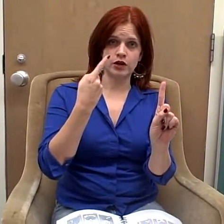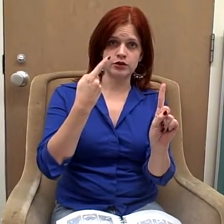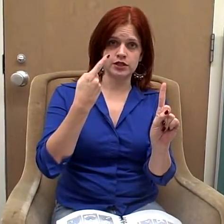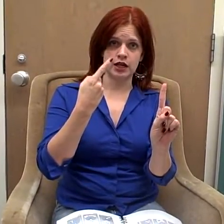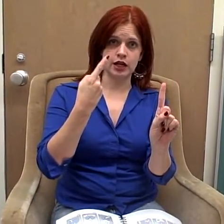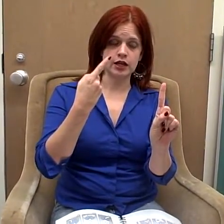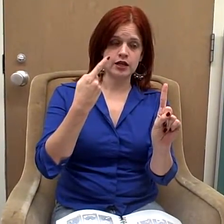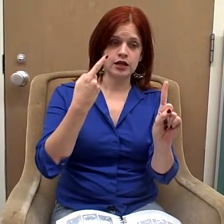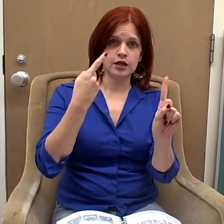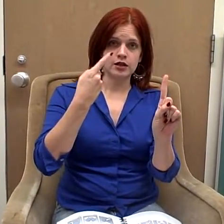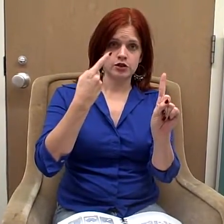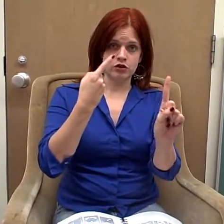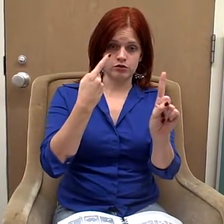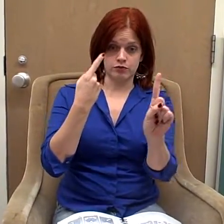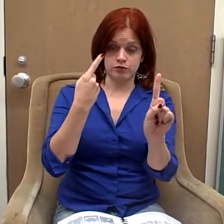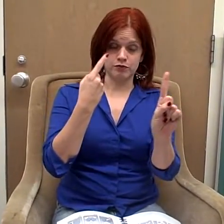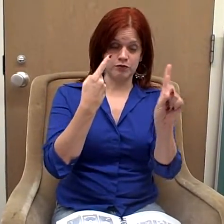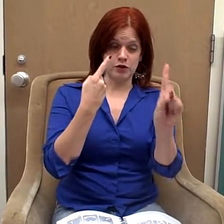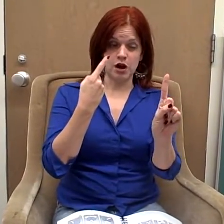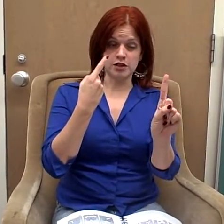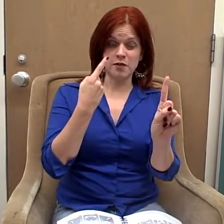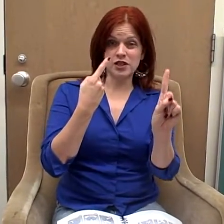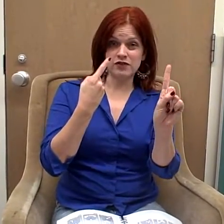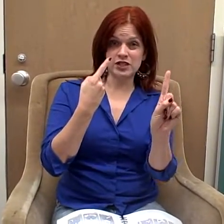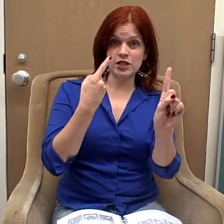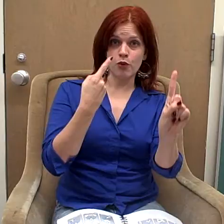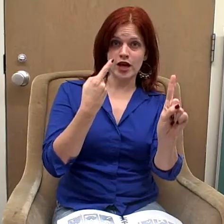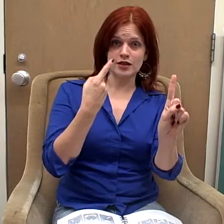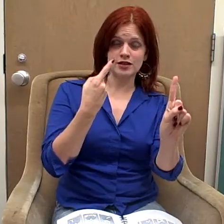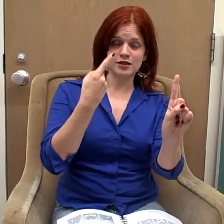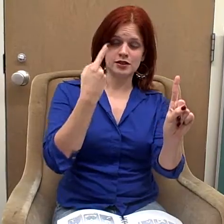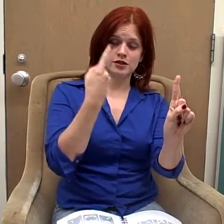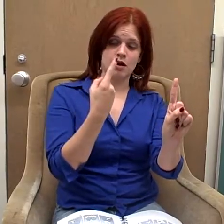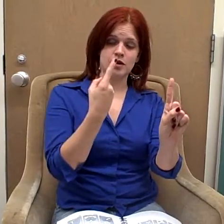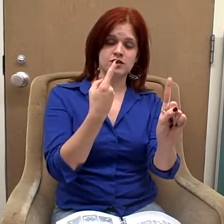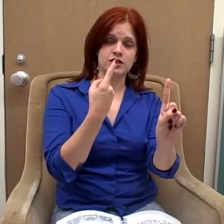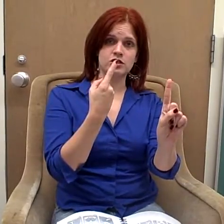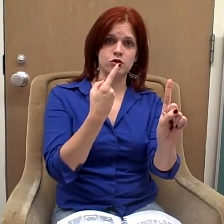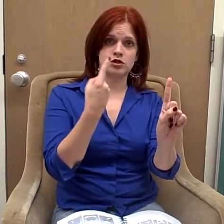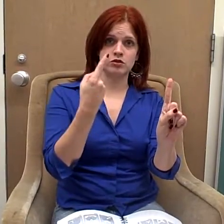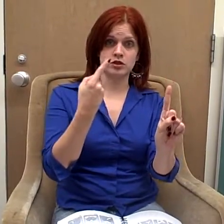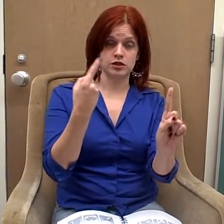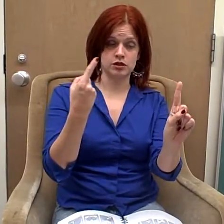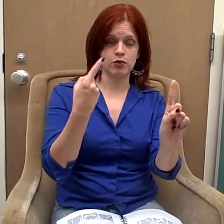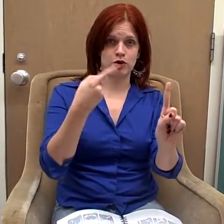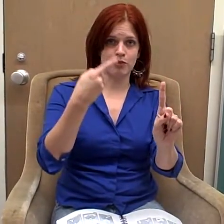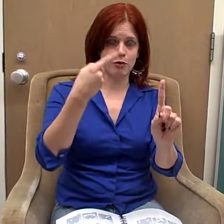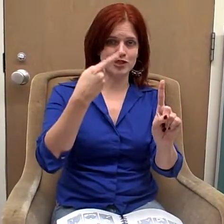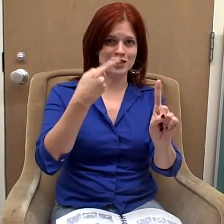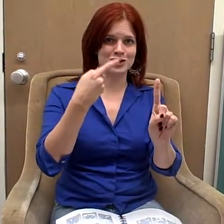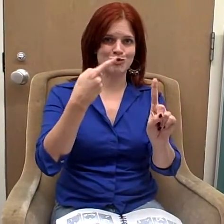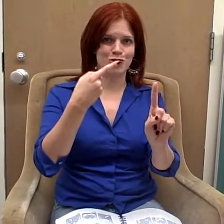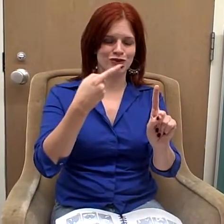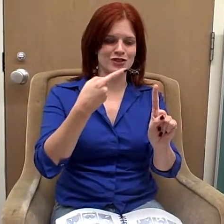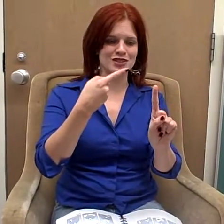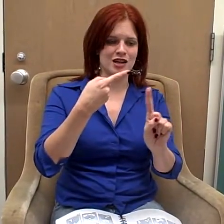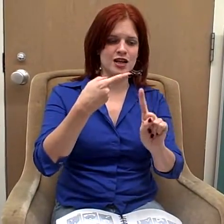closed D. So the non-dominant is facing away, dominant is facing towards you. This is important. Palm orientation is important for this sign.